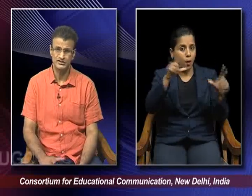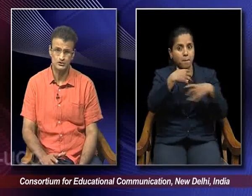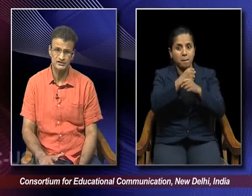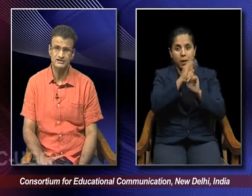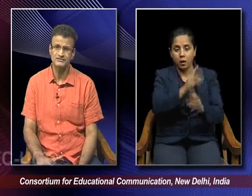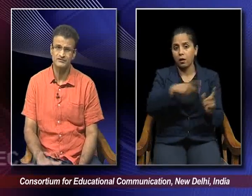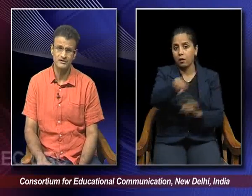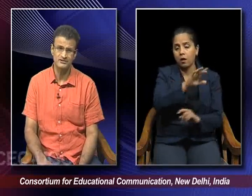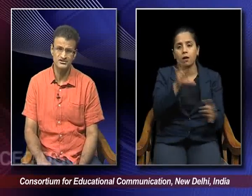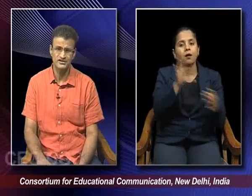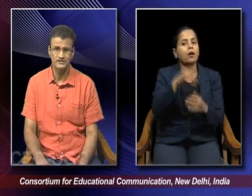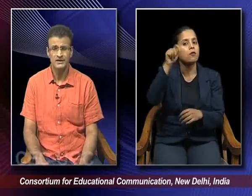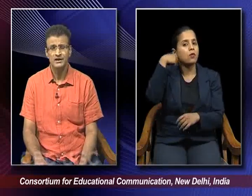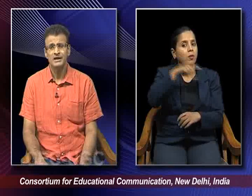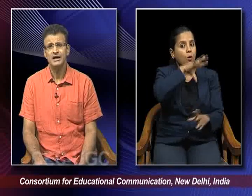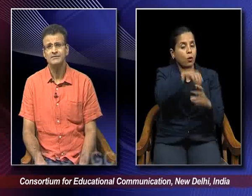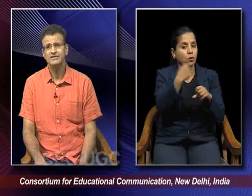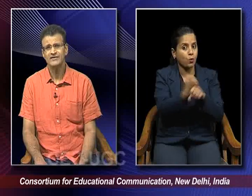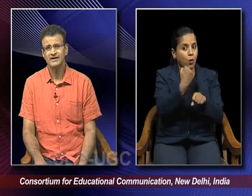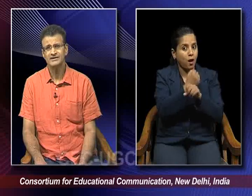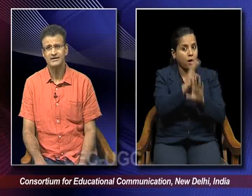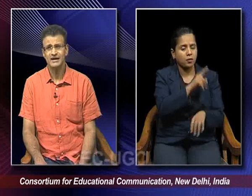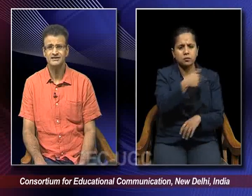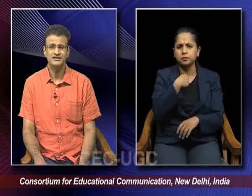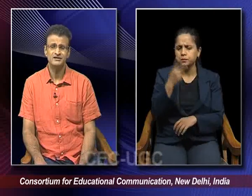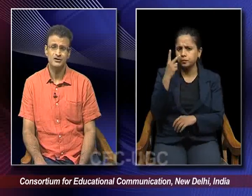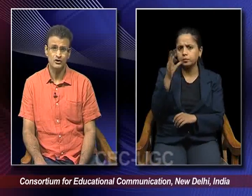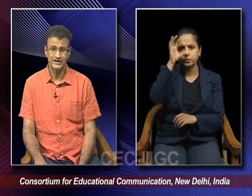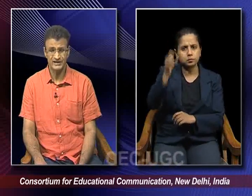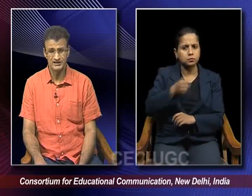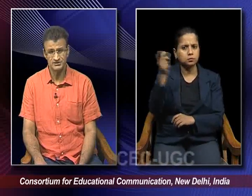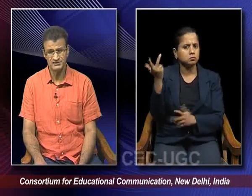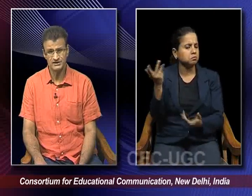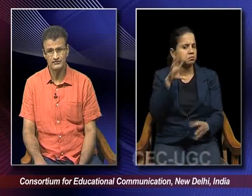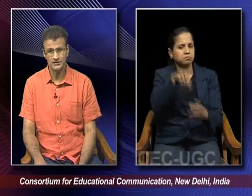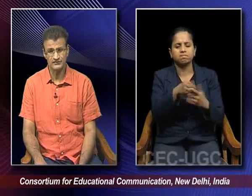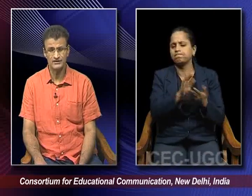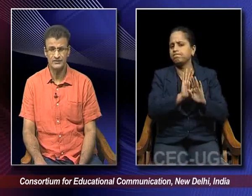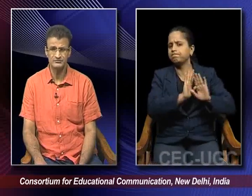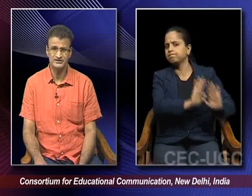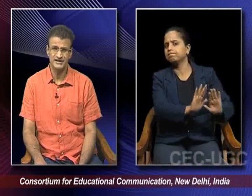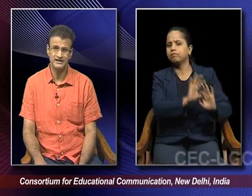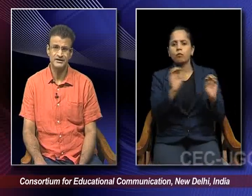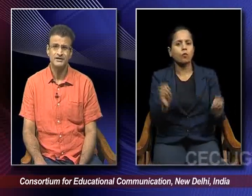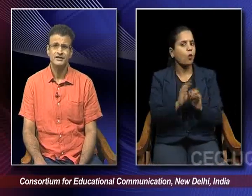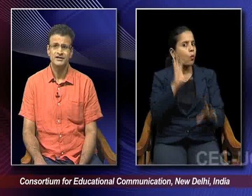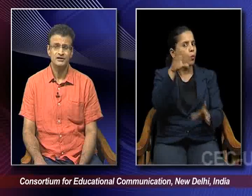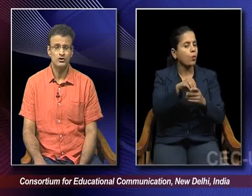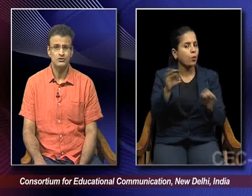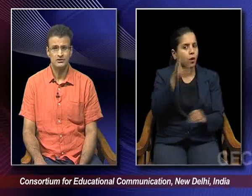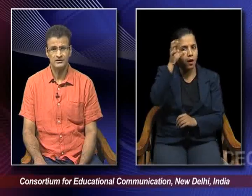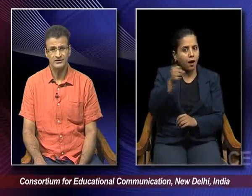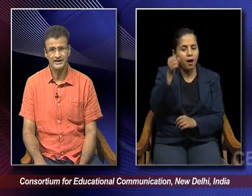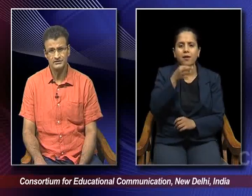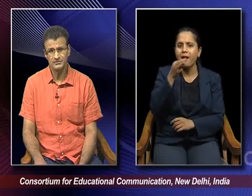who are associated with the film industry, we find that Gandhi did not engage himself with the films, and he did